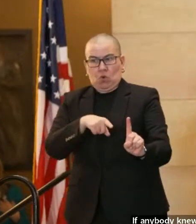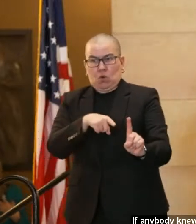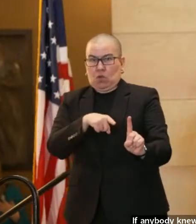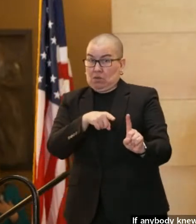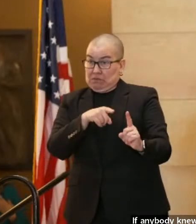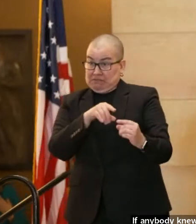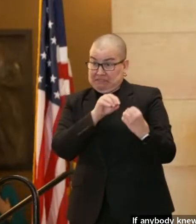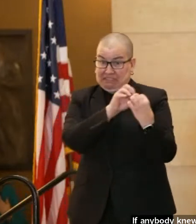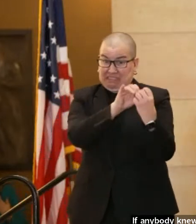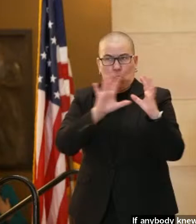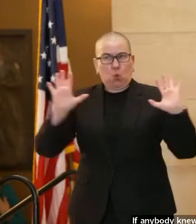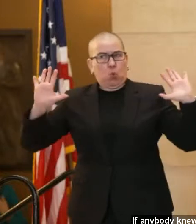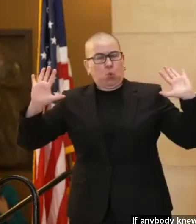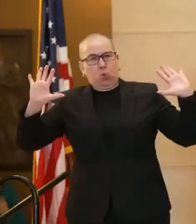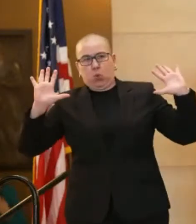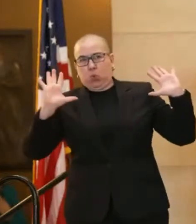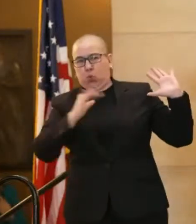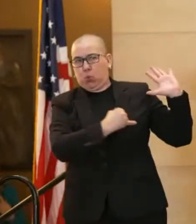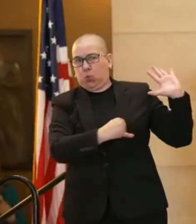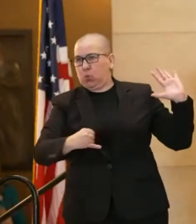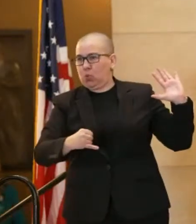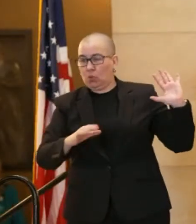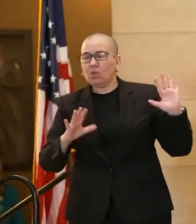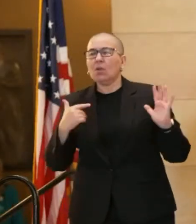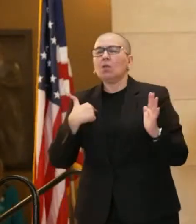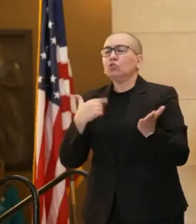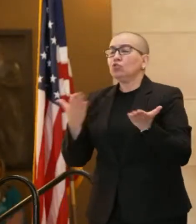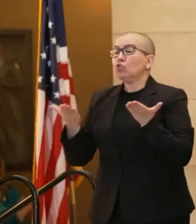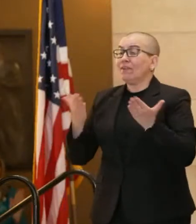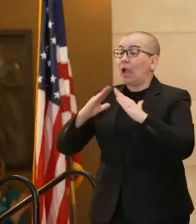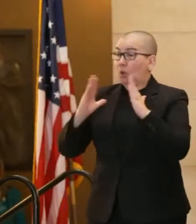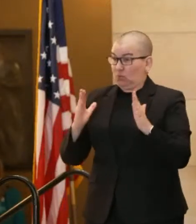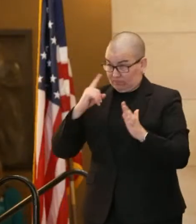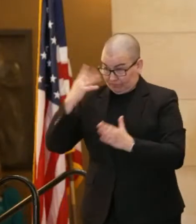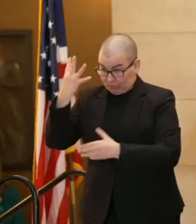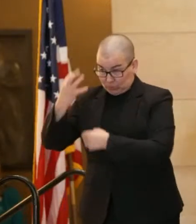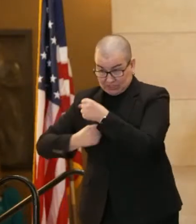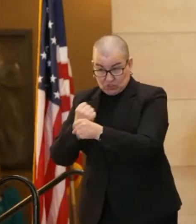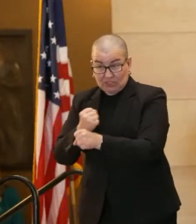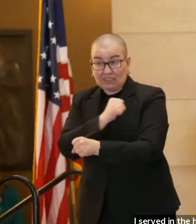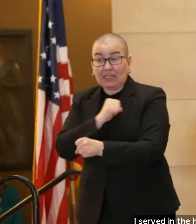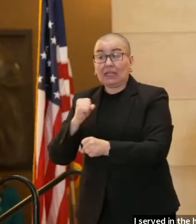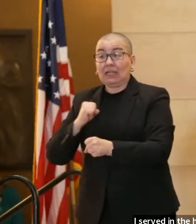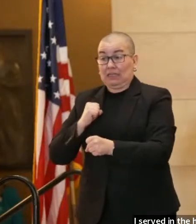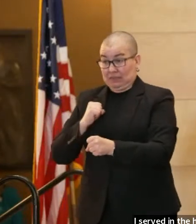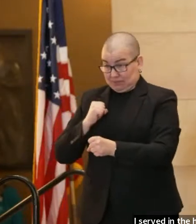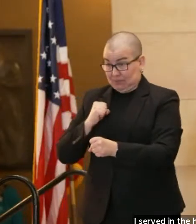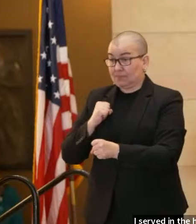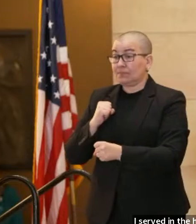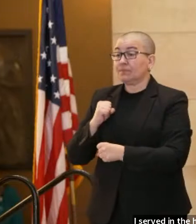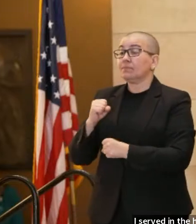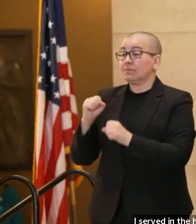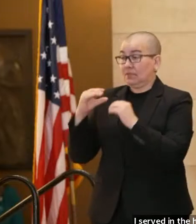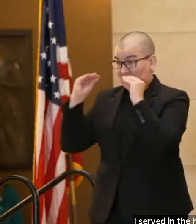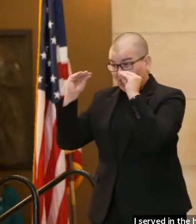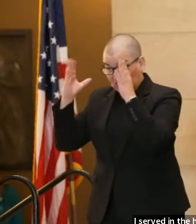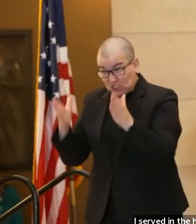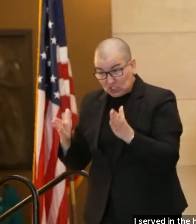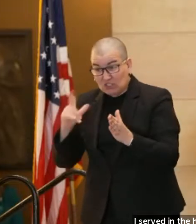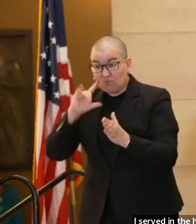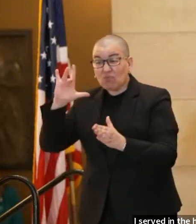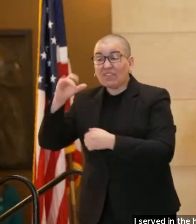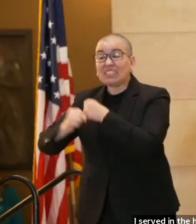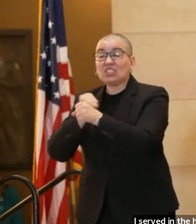I served in the House for 4 years while I completed my 25 years as a teacher and a library